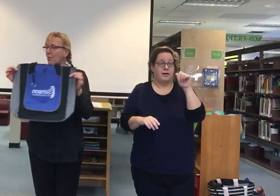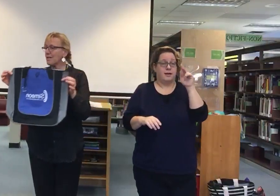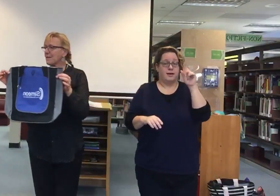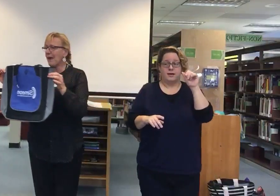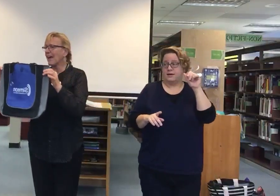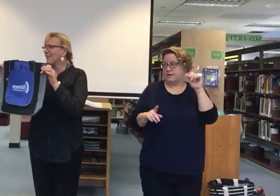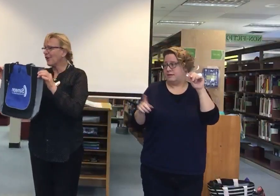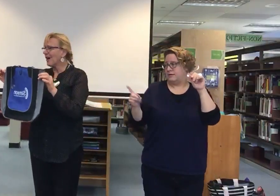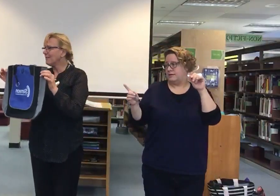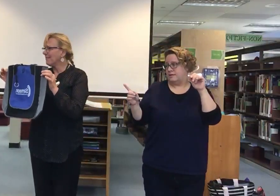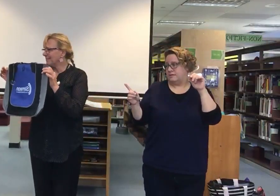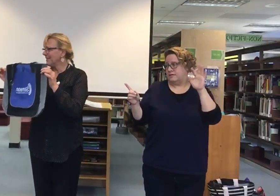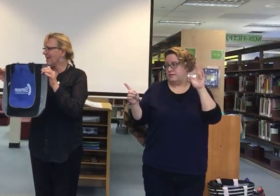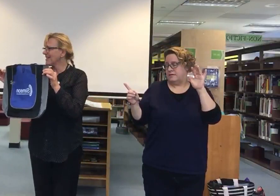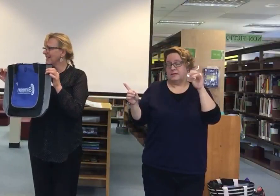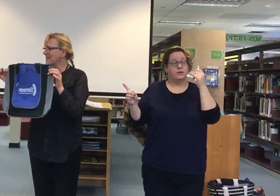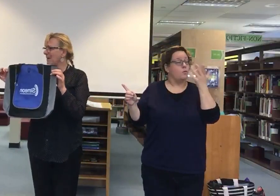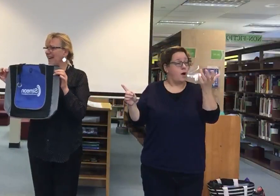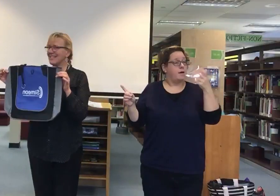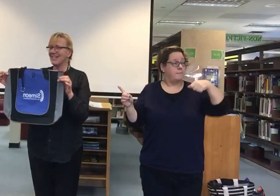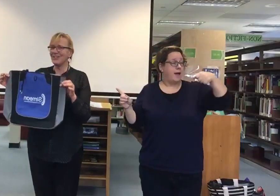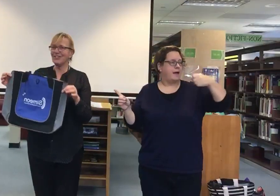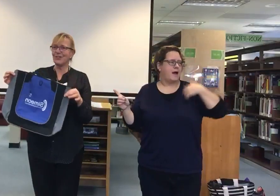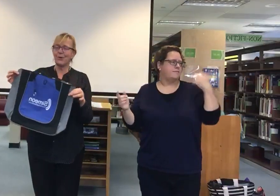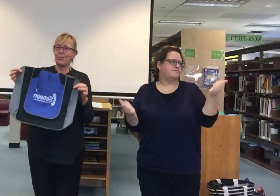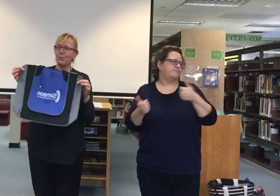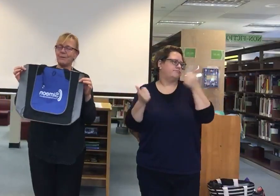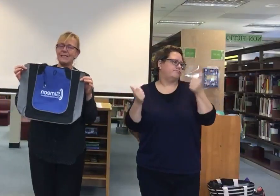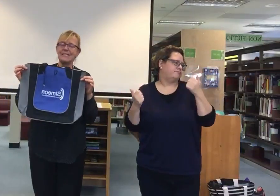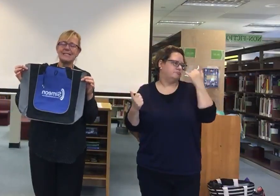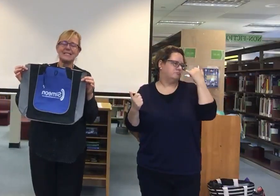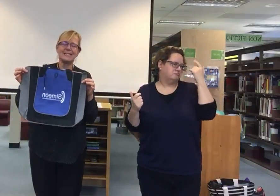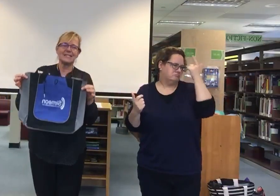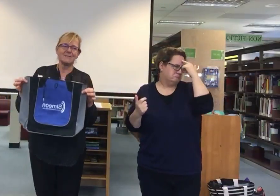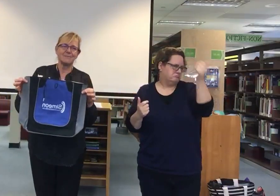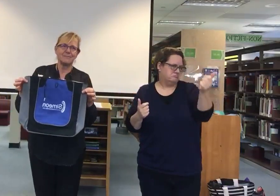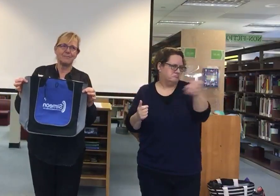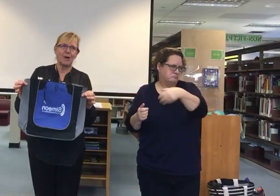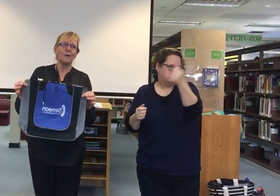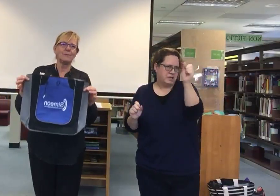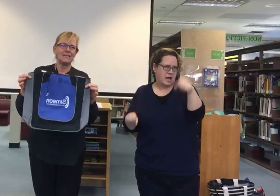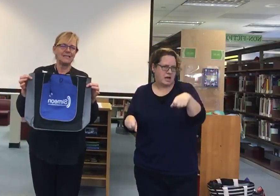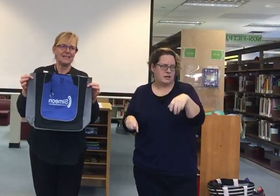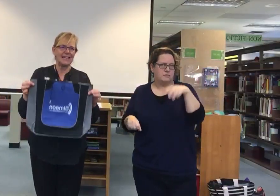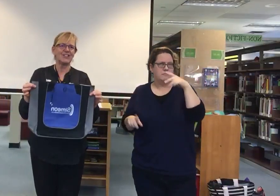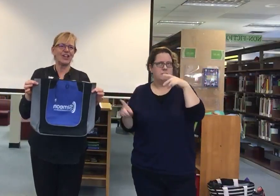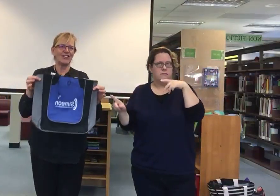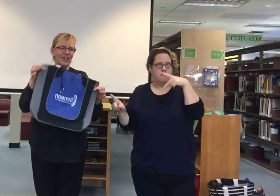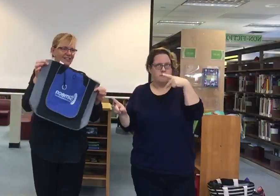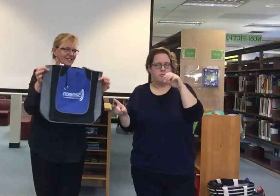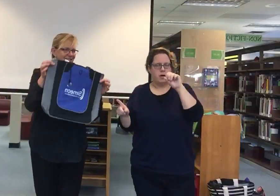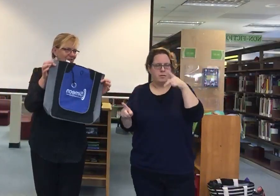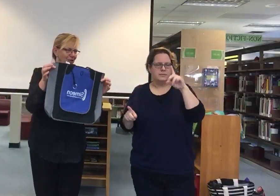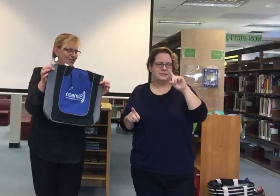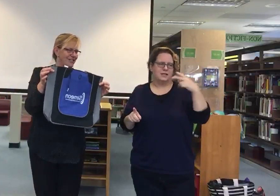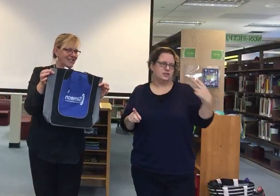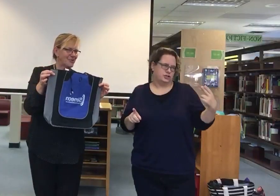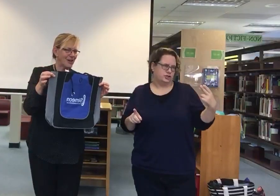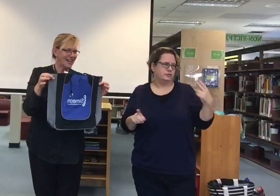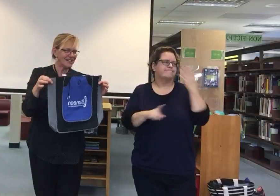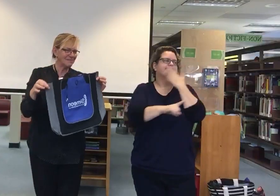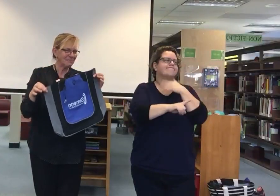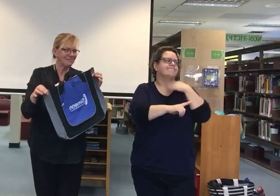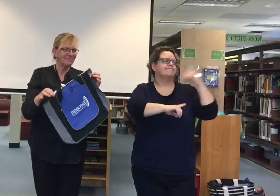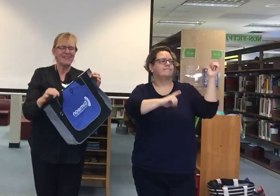if anybody wants a bag, I've got lots of these bags here. So Pop DHH has